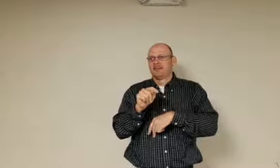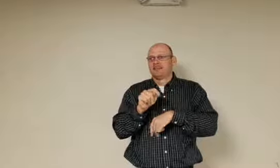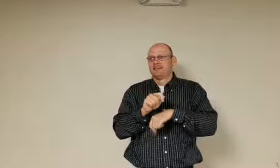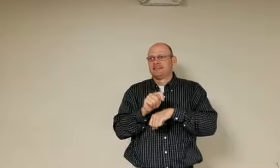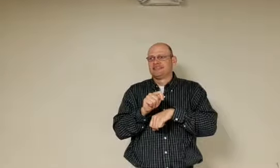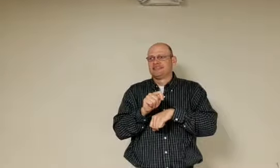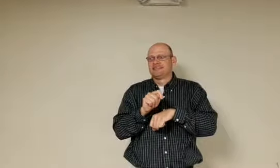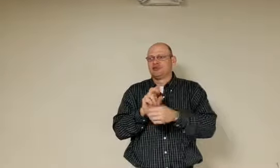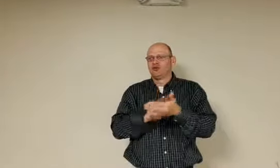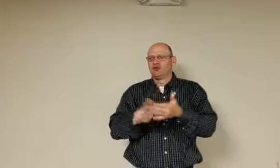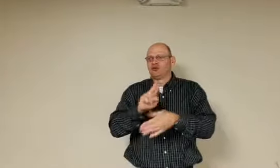something.